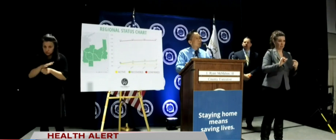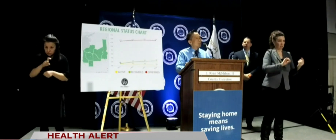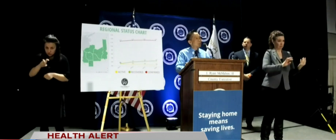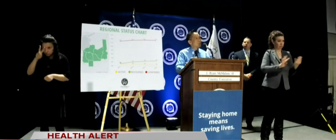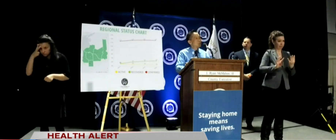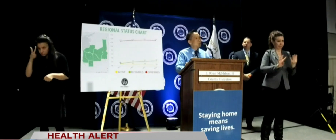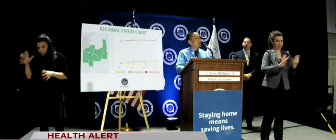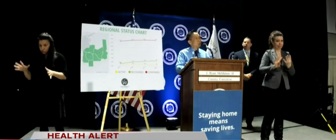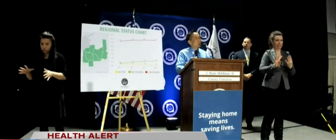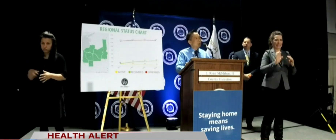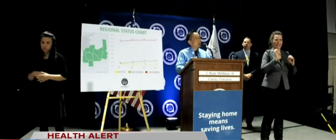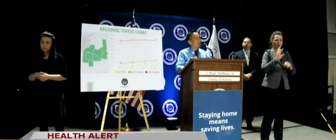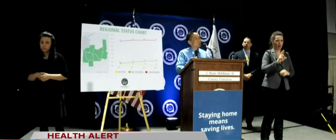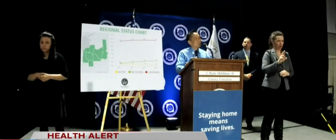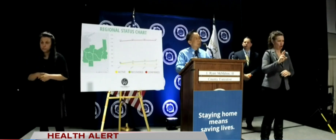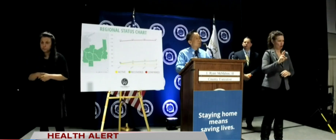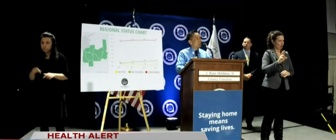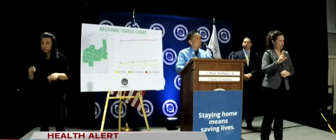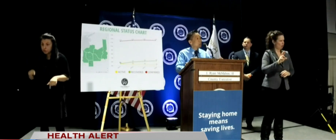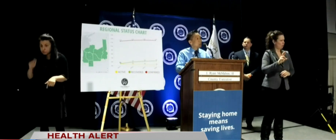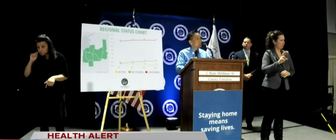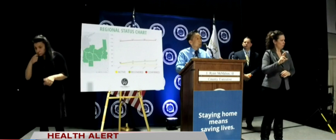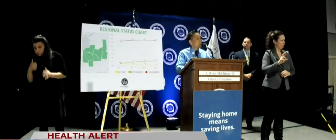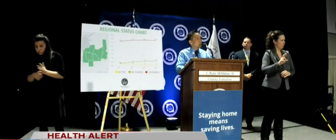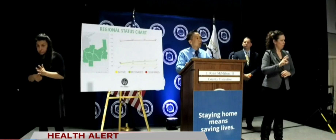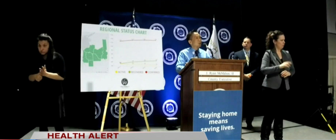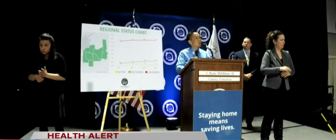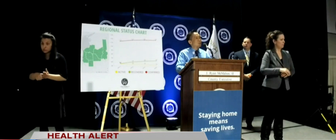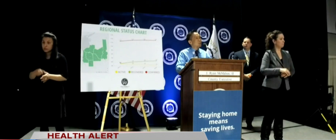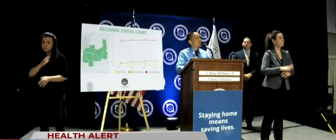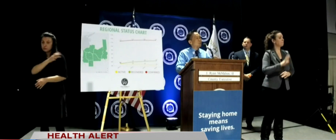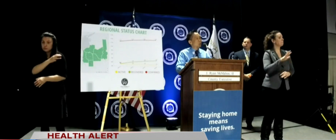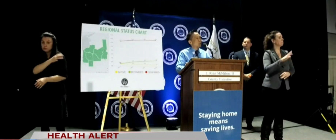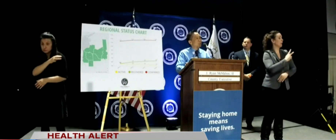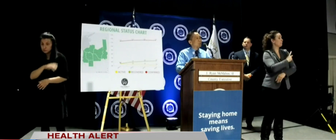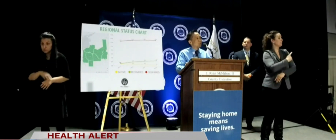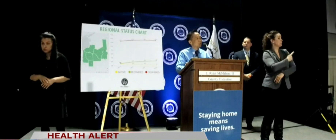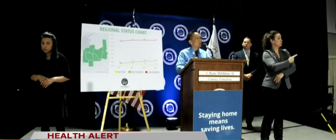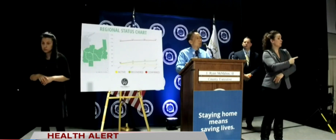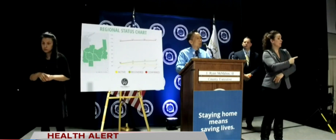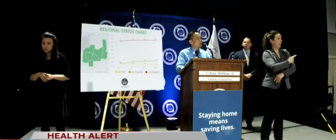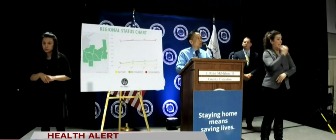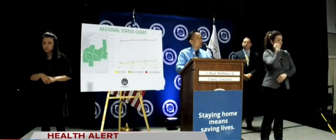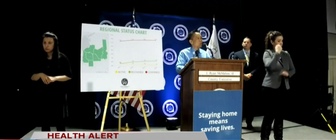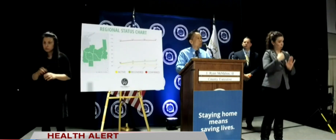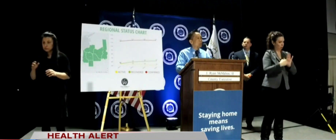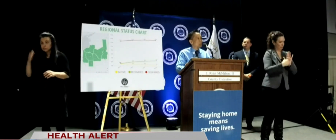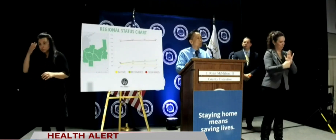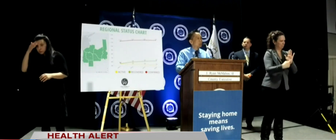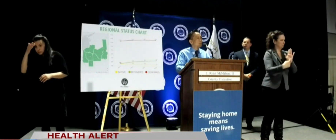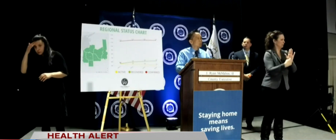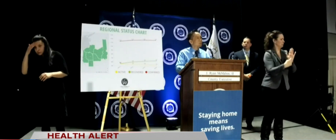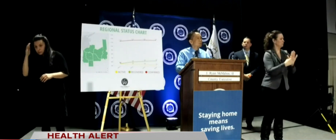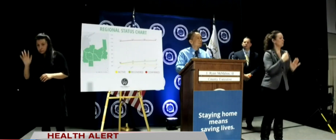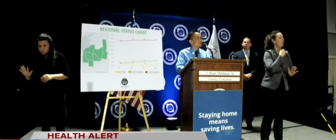test patients who have symptoms just to confirm that they actually have